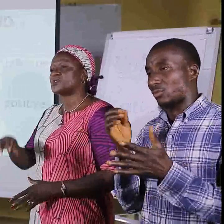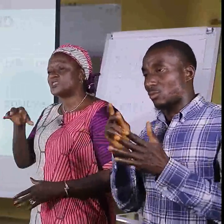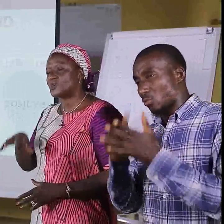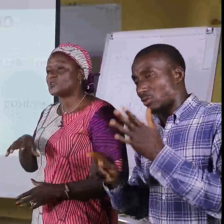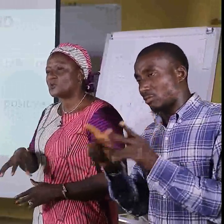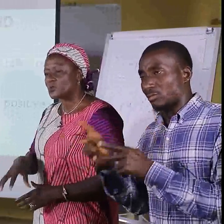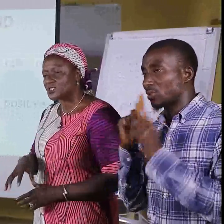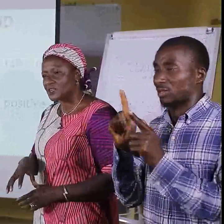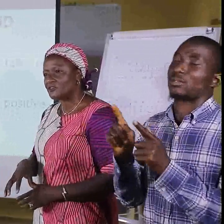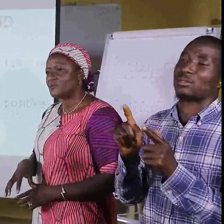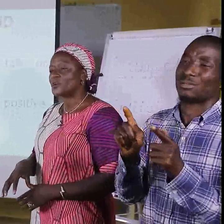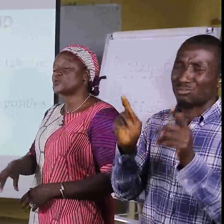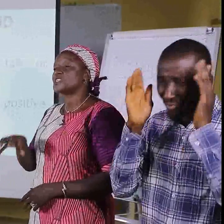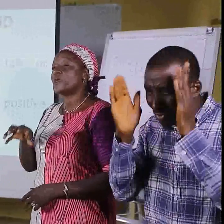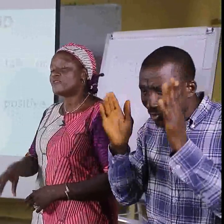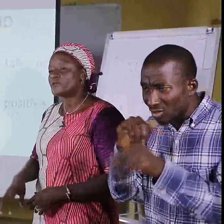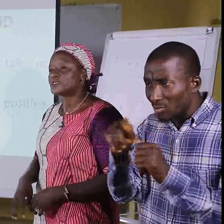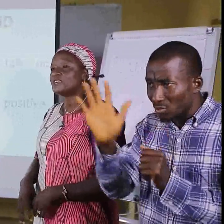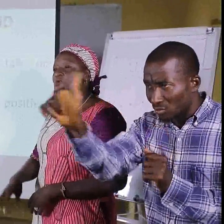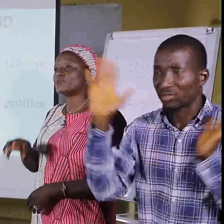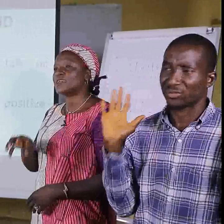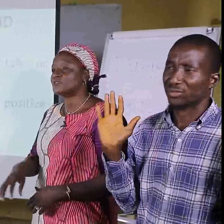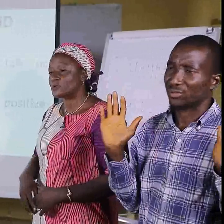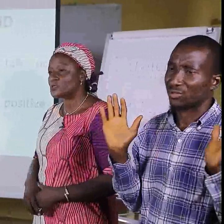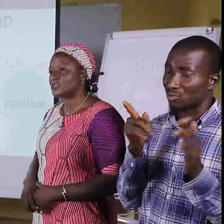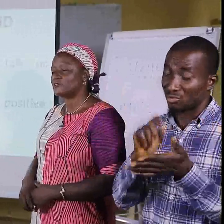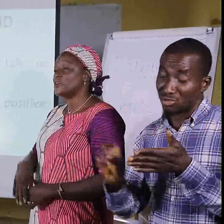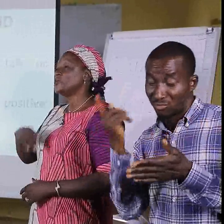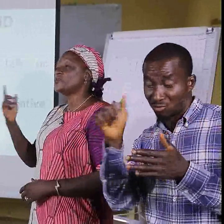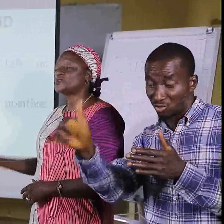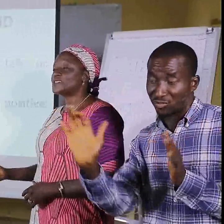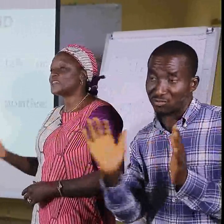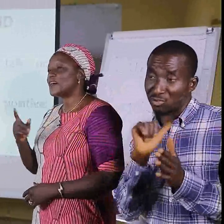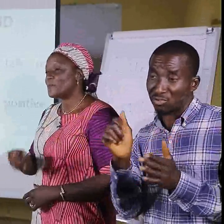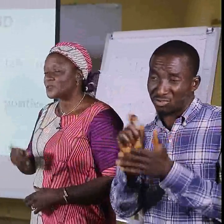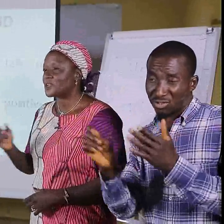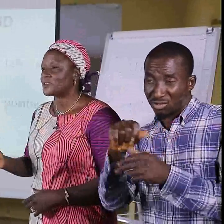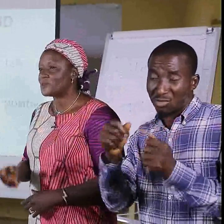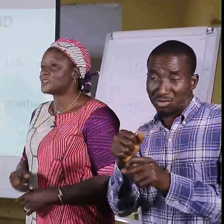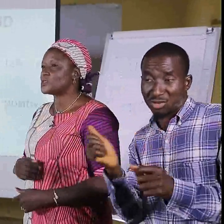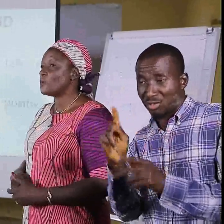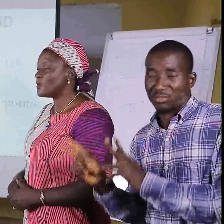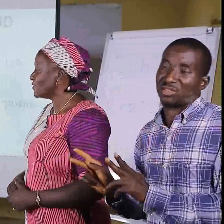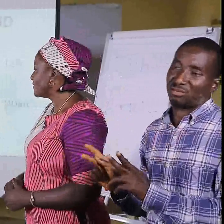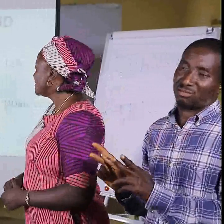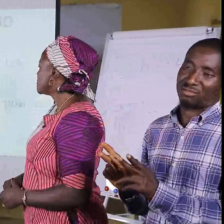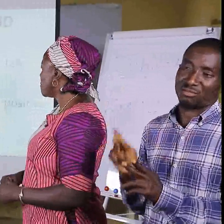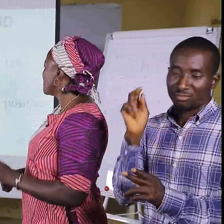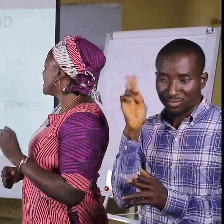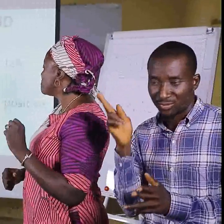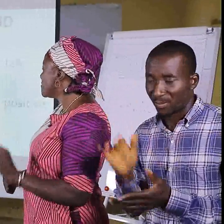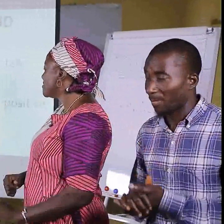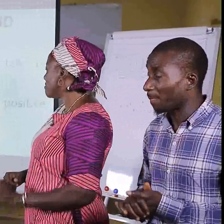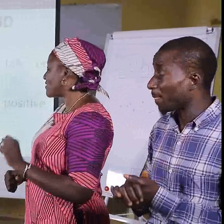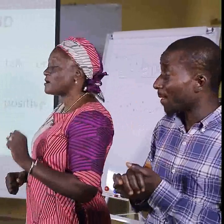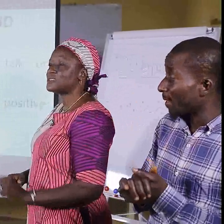influences. Concentrate on yourself. Because you are speaking for yourself, you are writing for yourself, not writing about another person's opinion. So